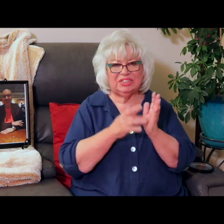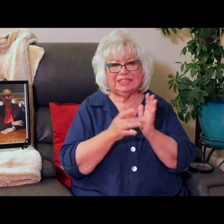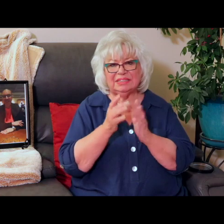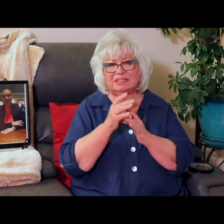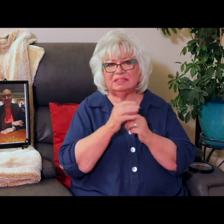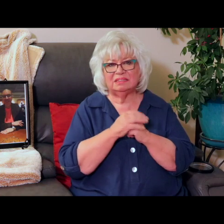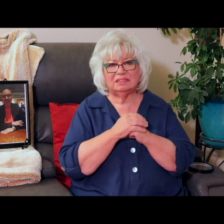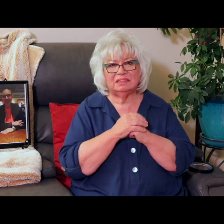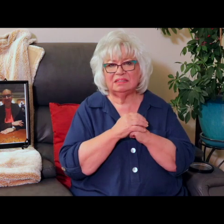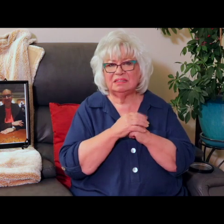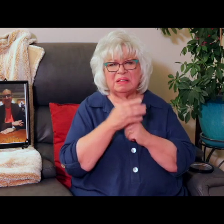You know Jesus.